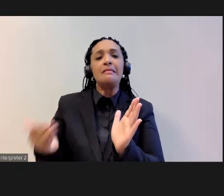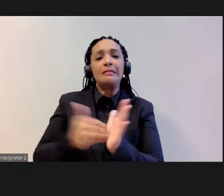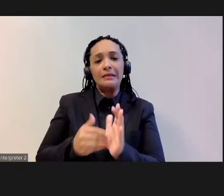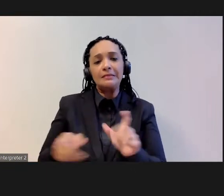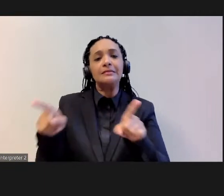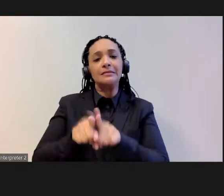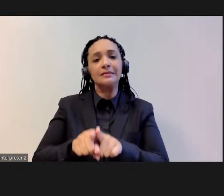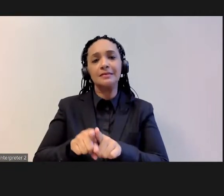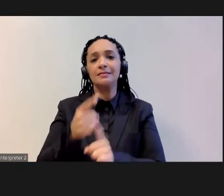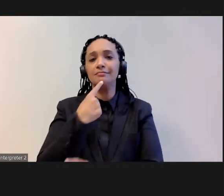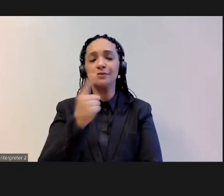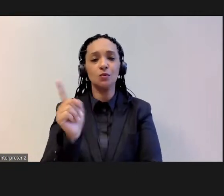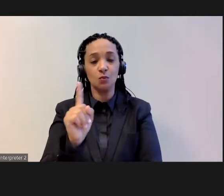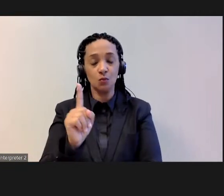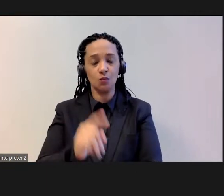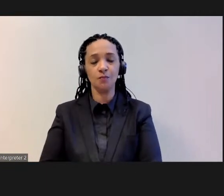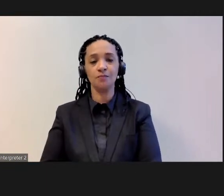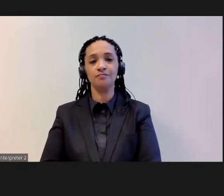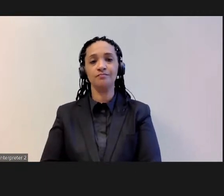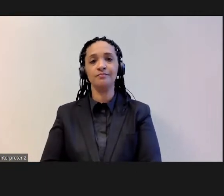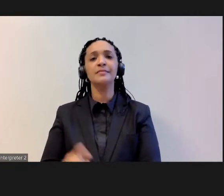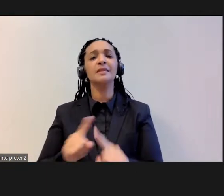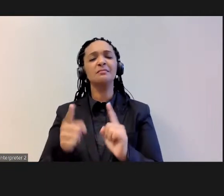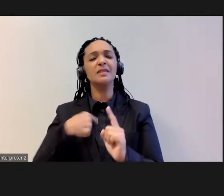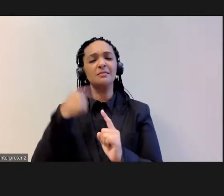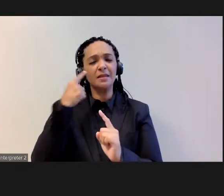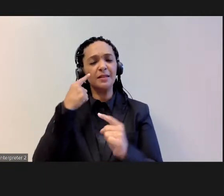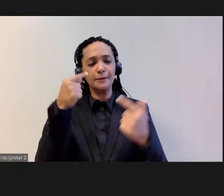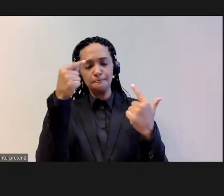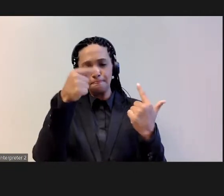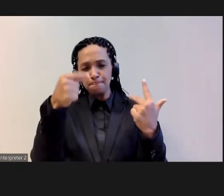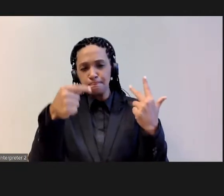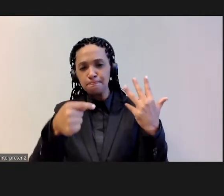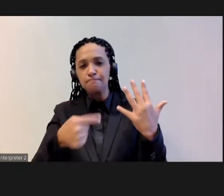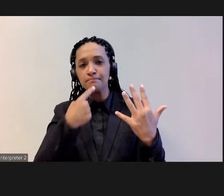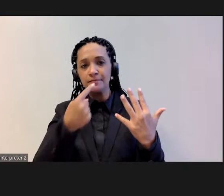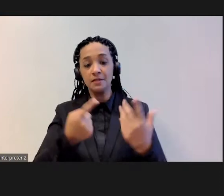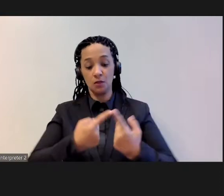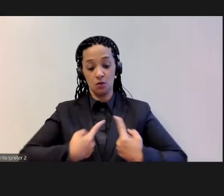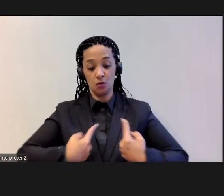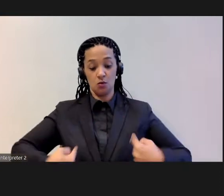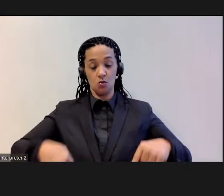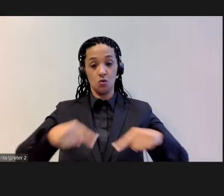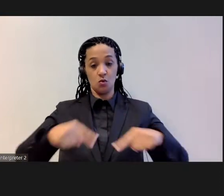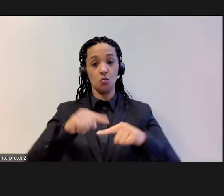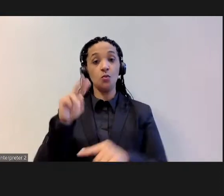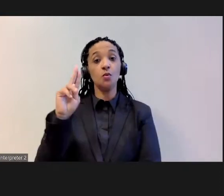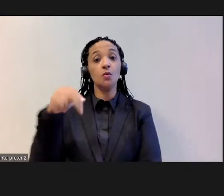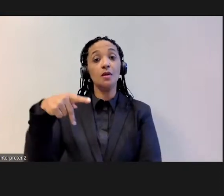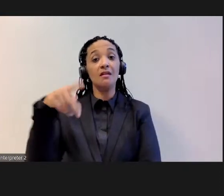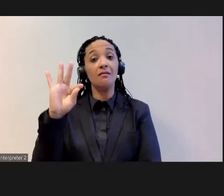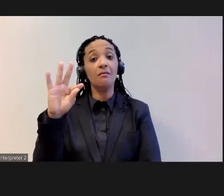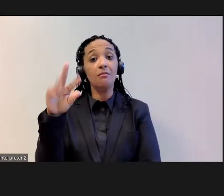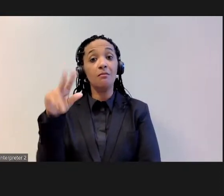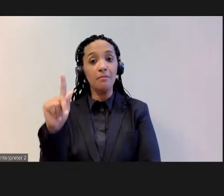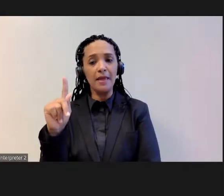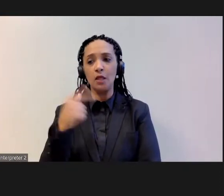the issues they've raised are very much in line with what we as UNFPA have found to be the case on the